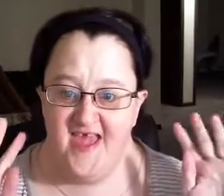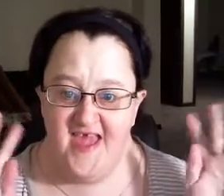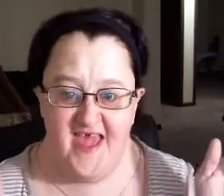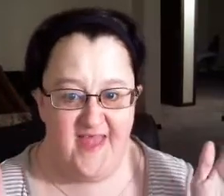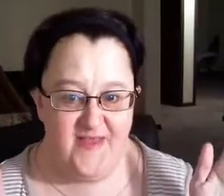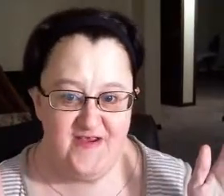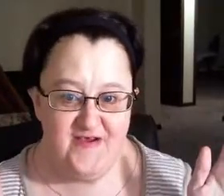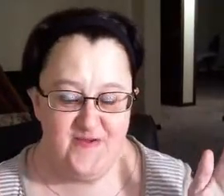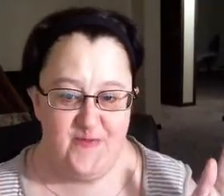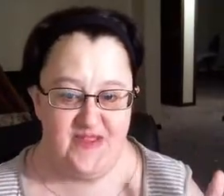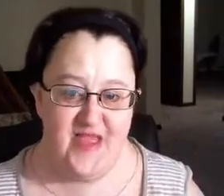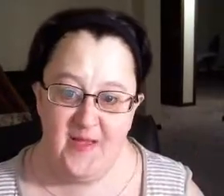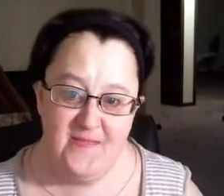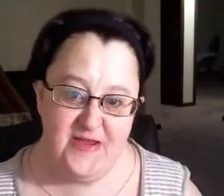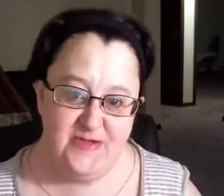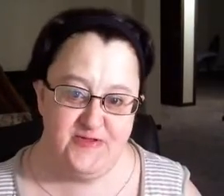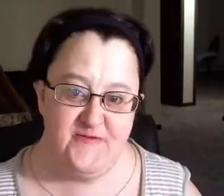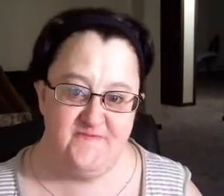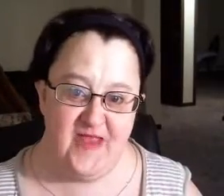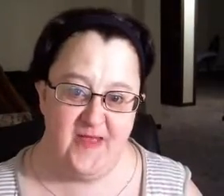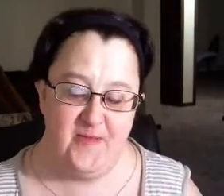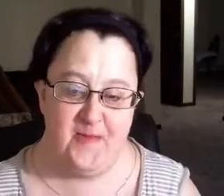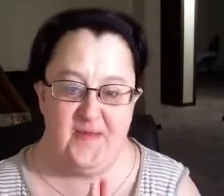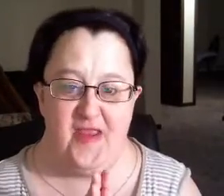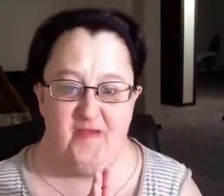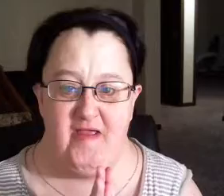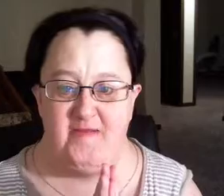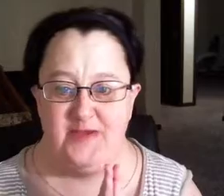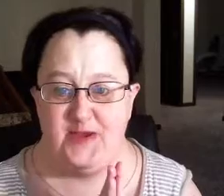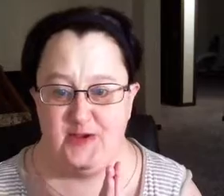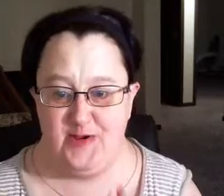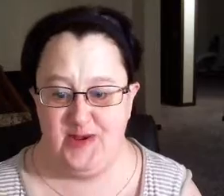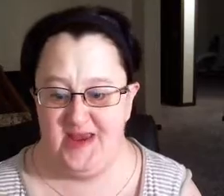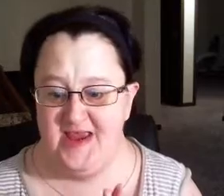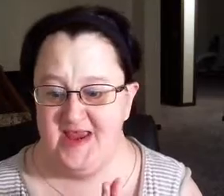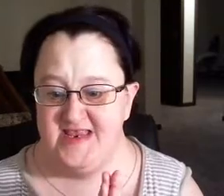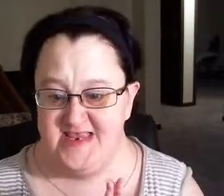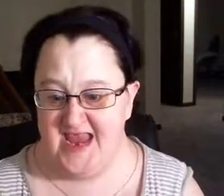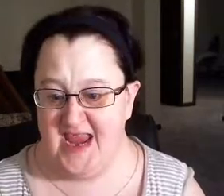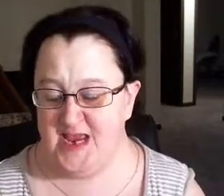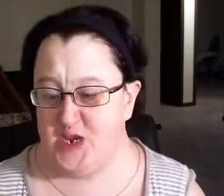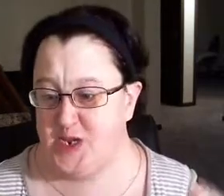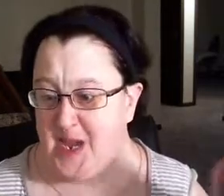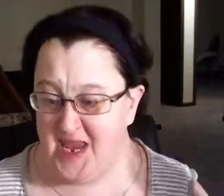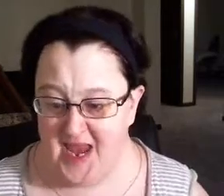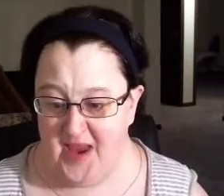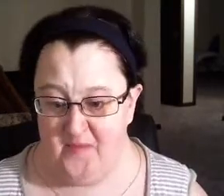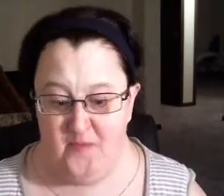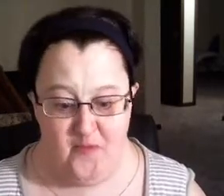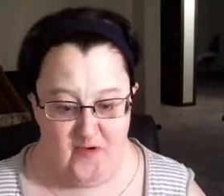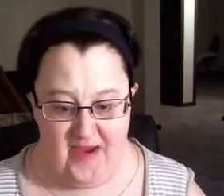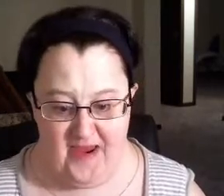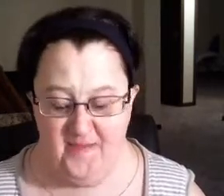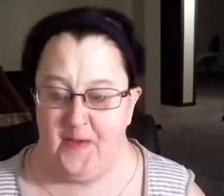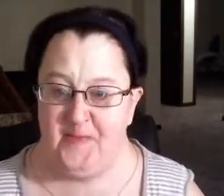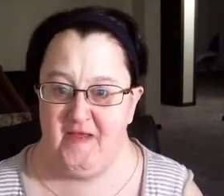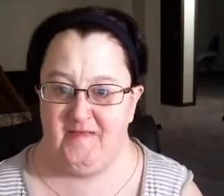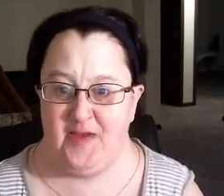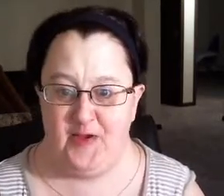hey there what's up my youtube fam hope you guys are having a good day touching my time where i am hope you're having a